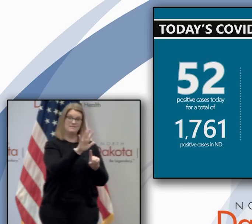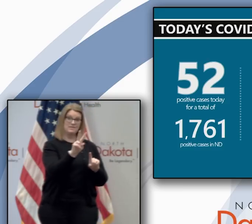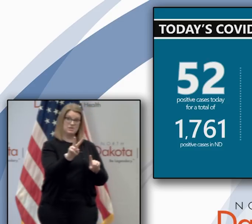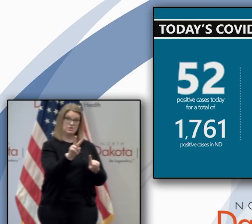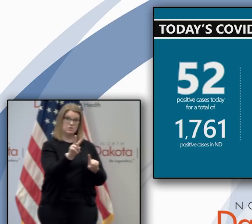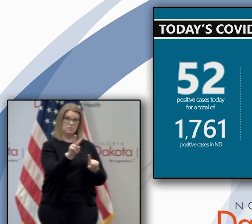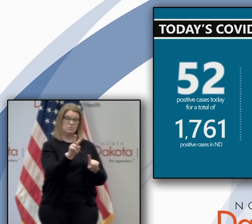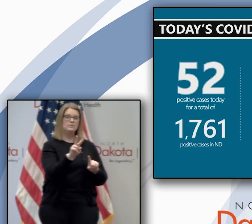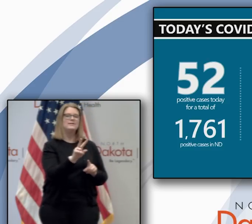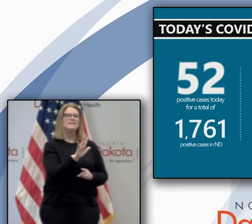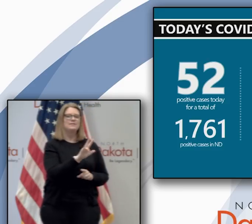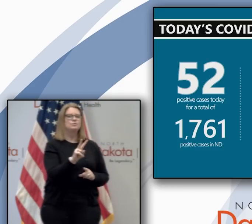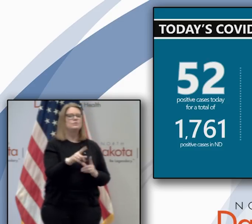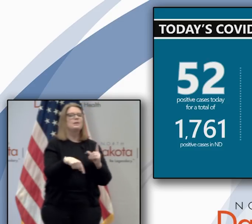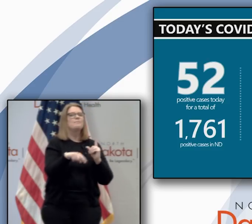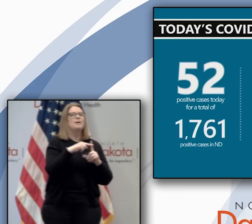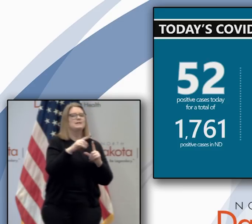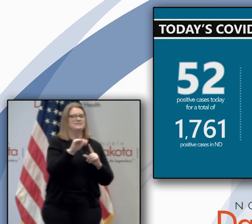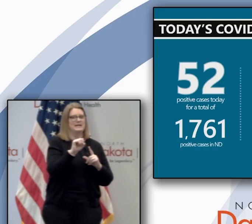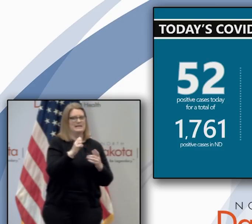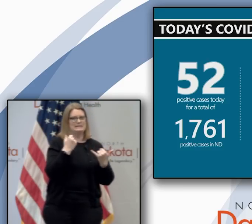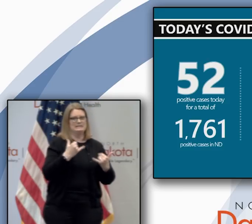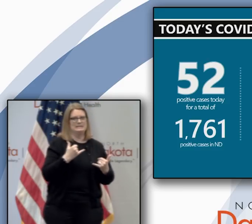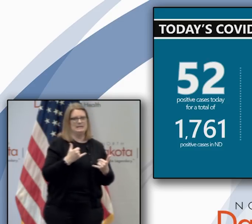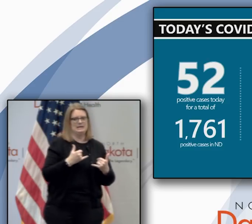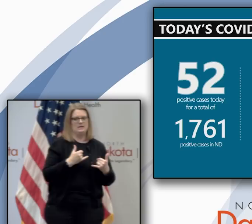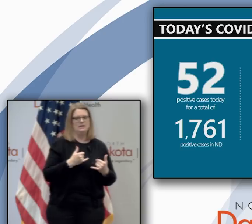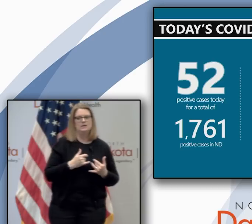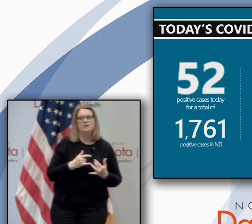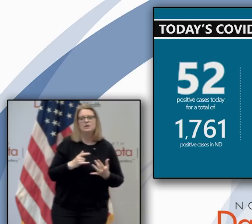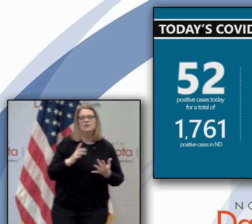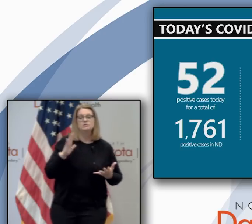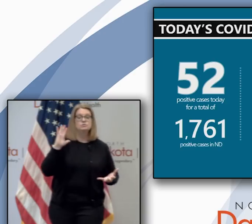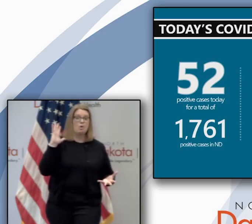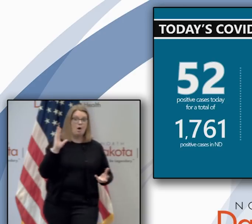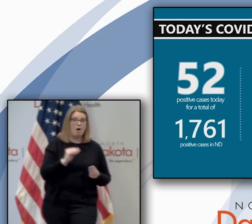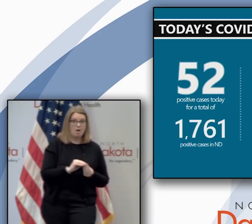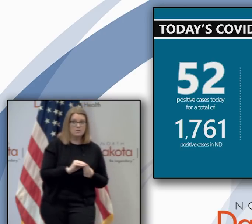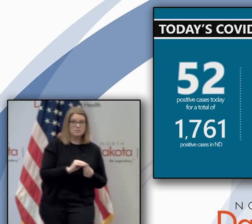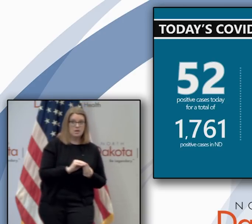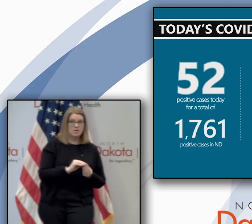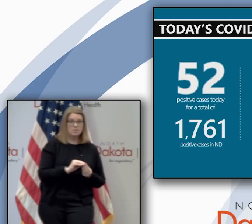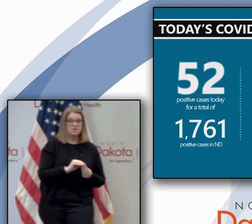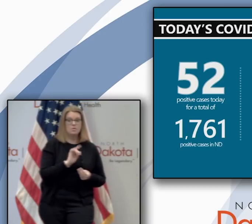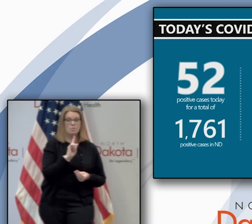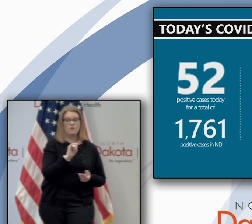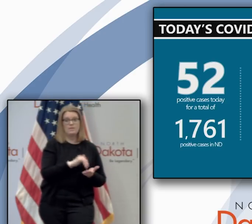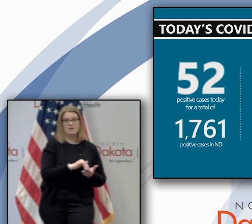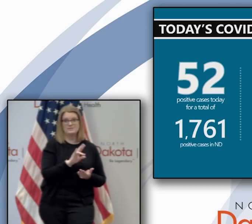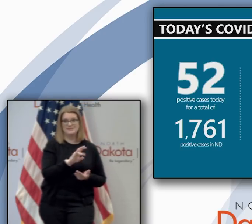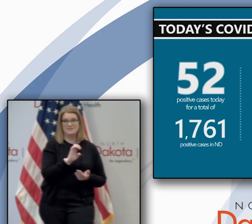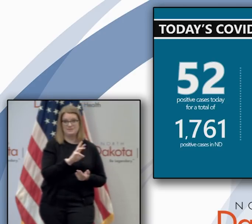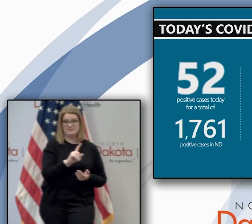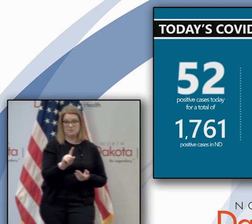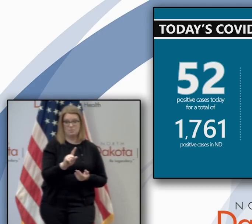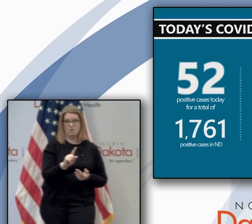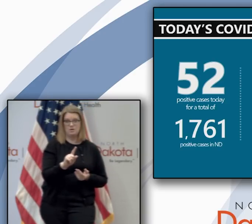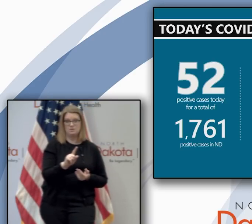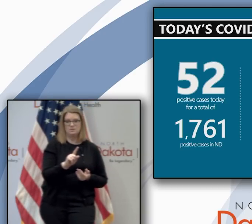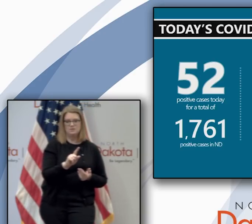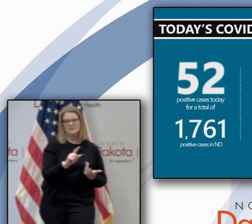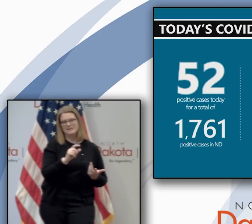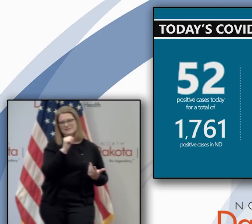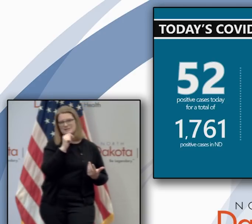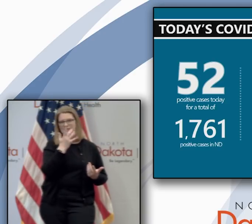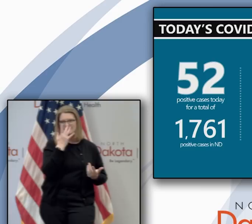number of positive cases for today. Cumulative positive cases, 1761. Again, that's a less